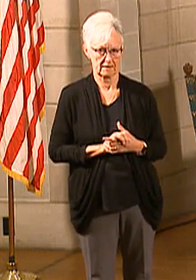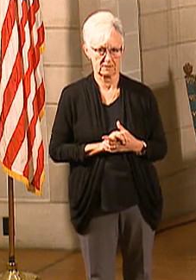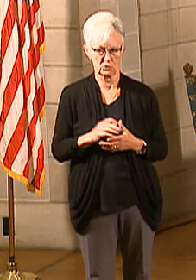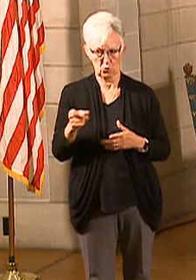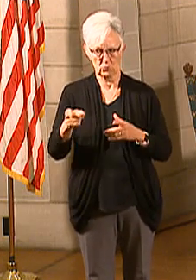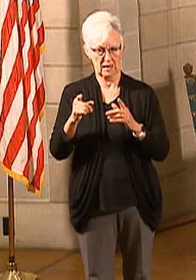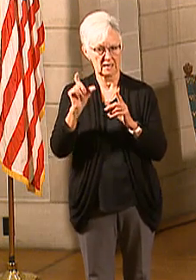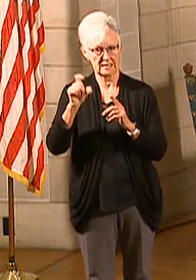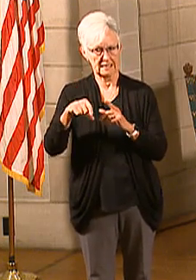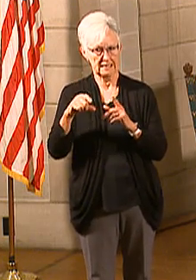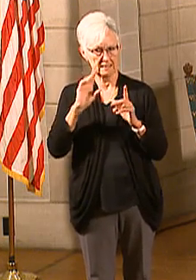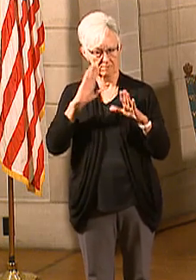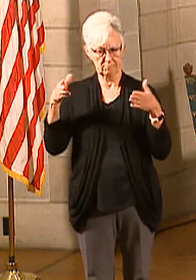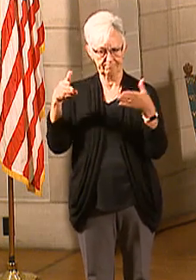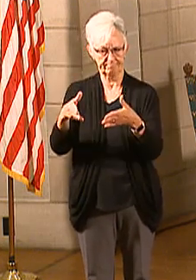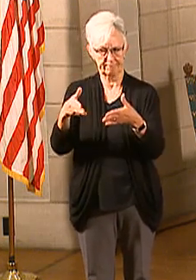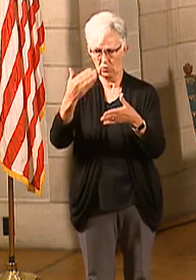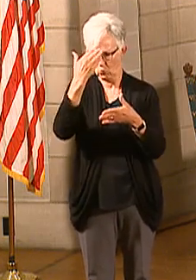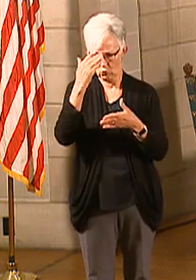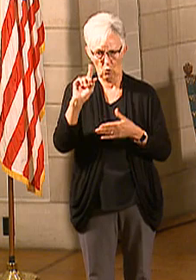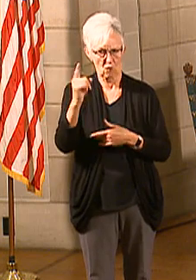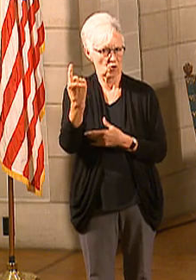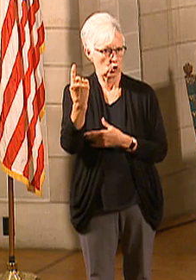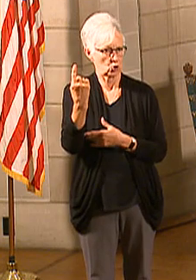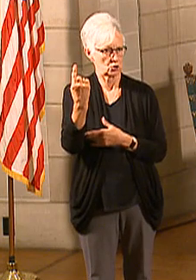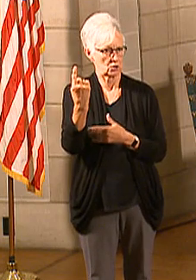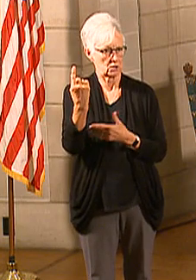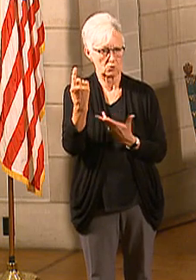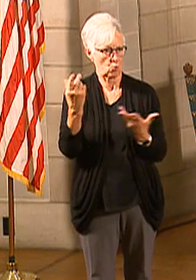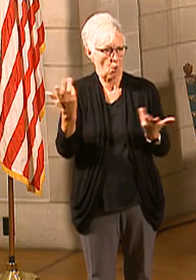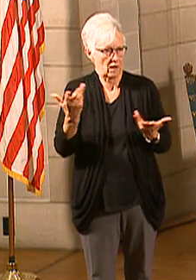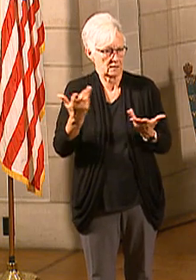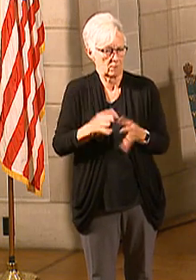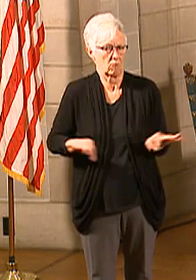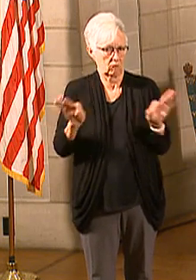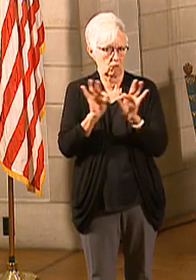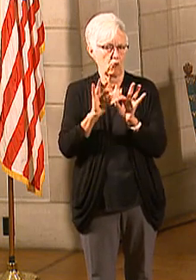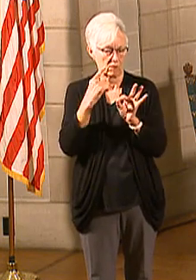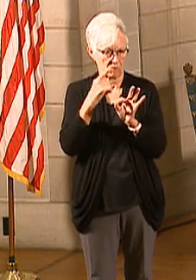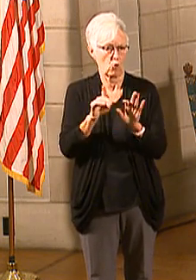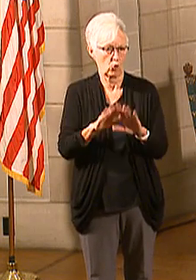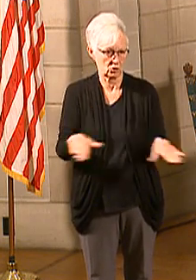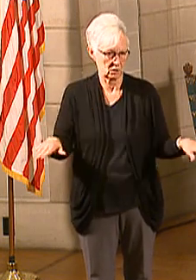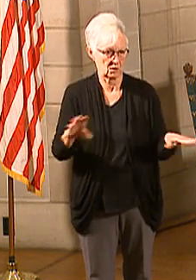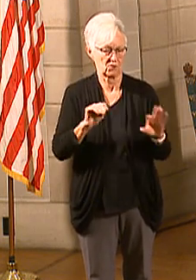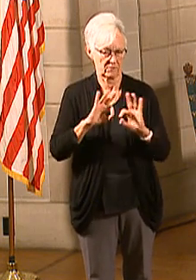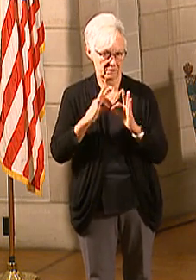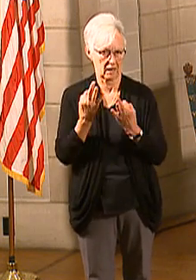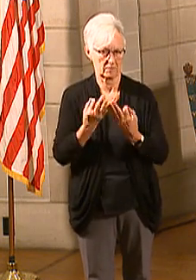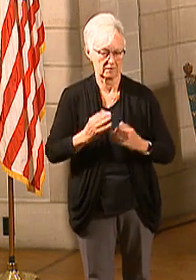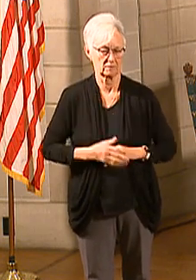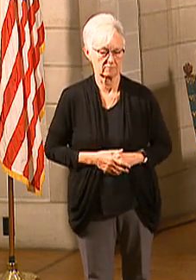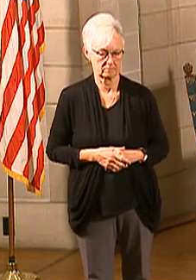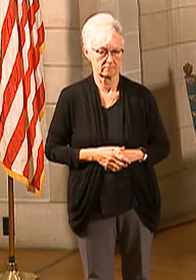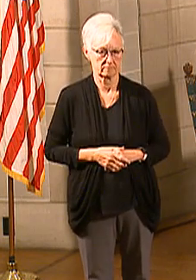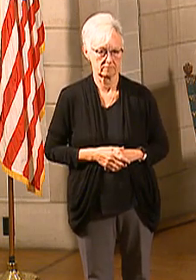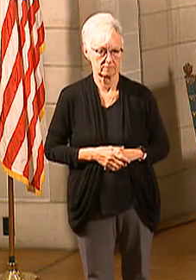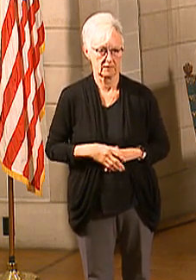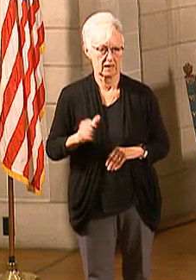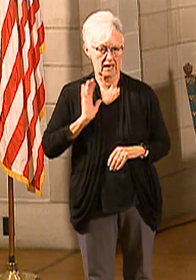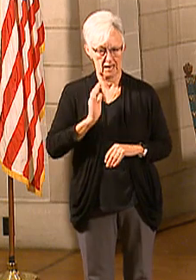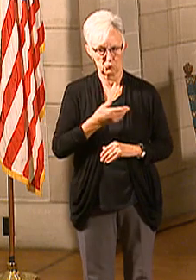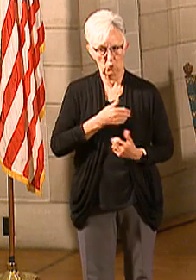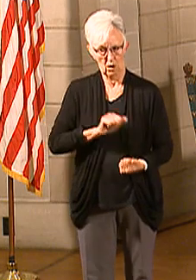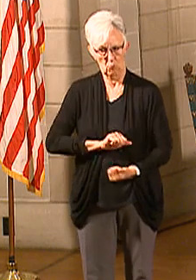benefit of knowing firsthand what our data is for kids and families in the arena as well. So it's a whole approach